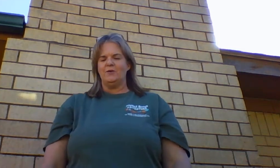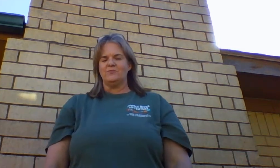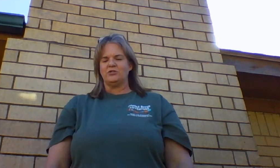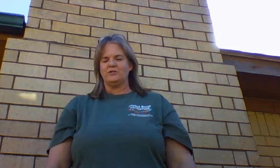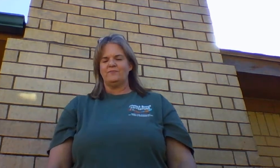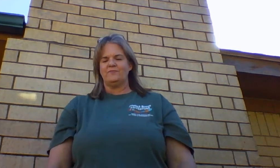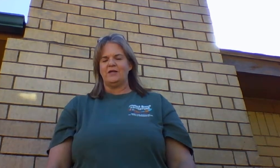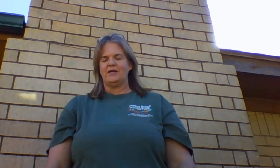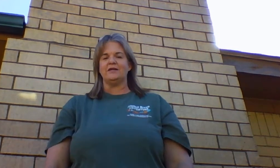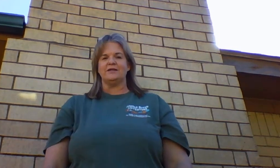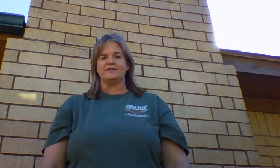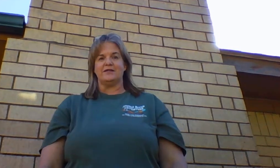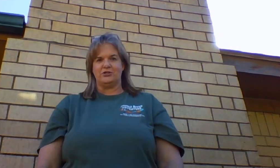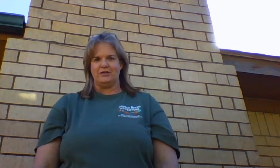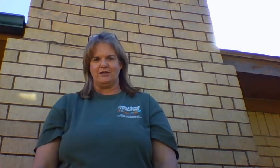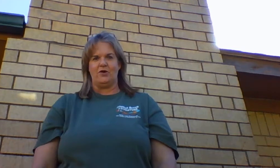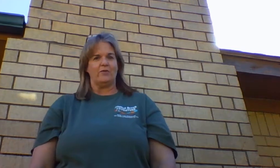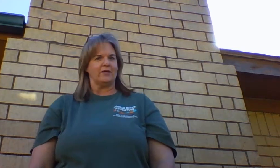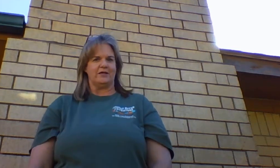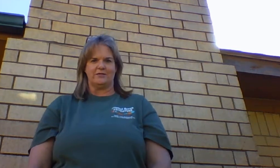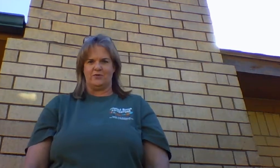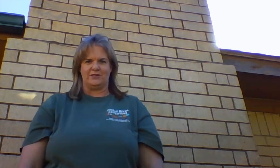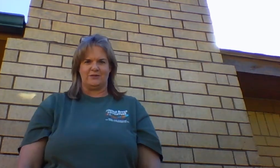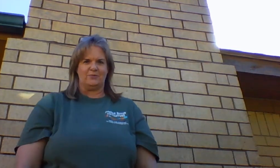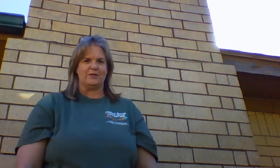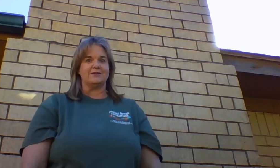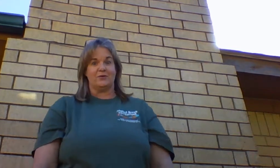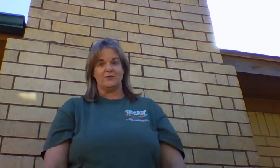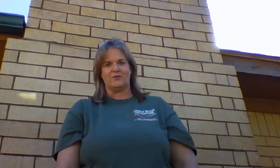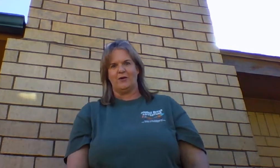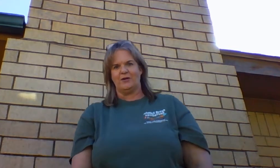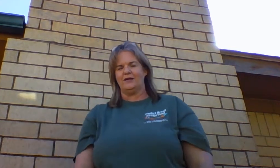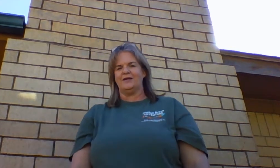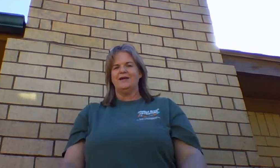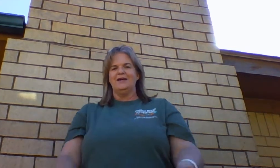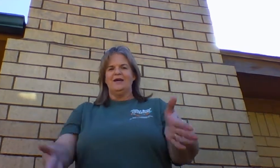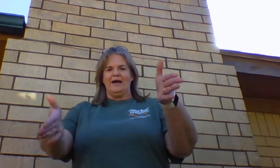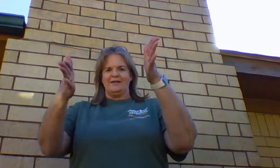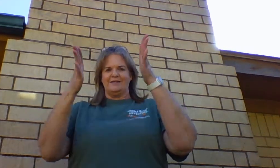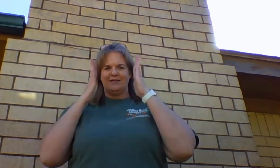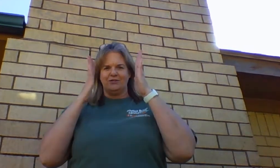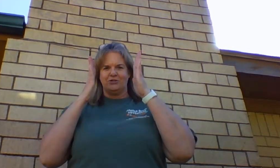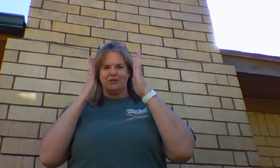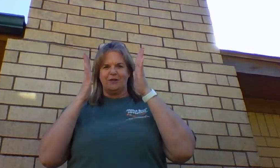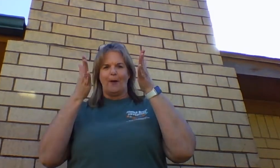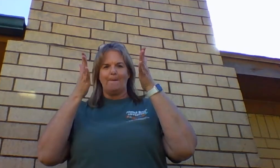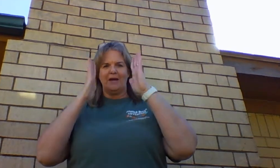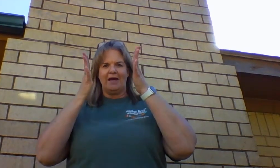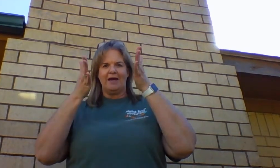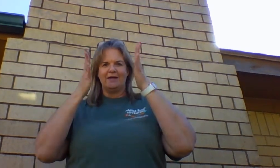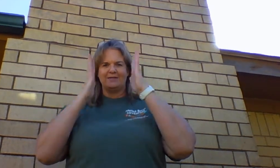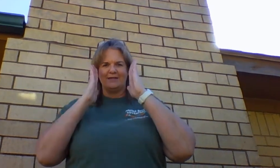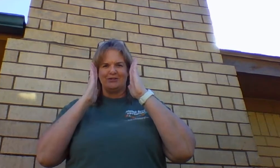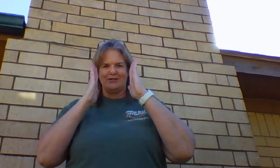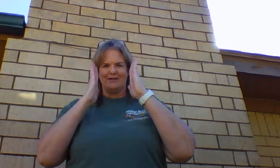Mission, and then attention. All the kids know this one because I use it quite a bit. Attention. Pay attention.